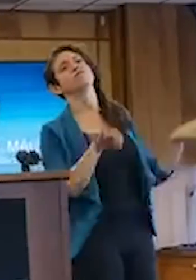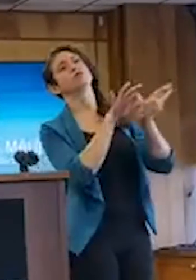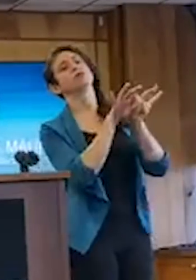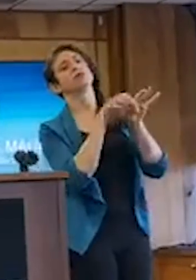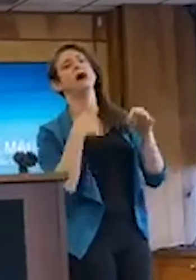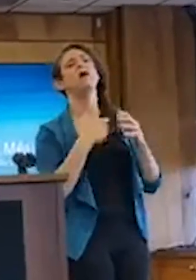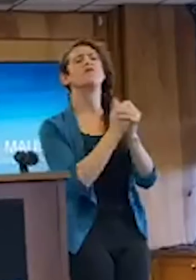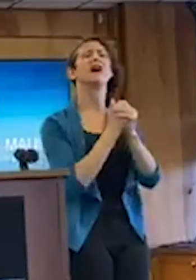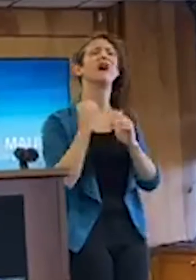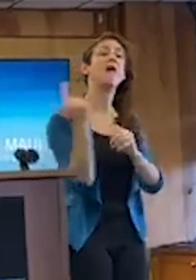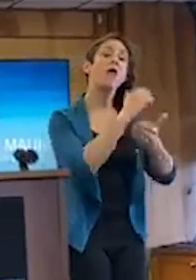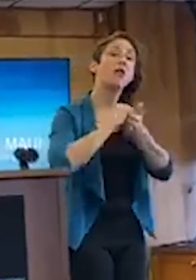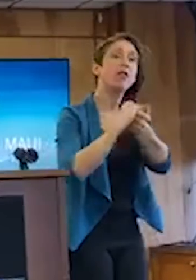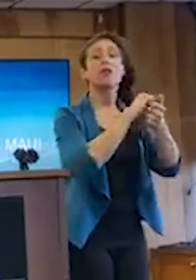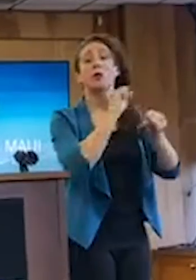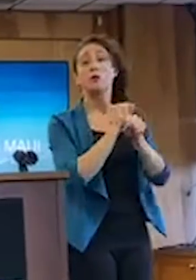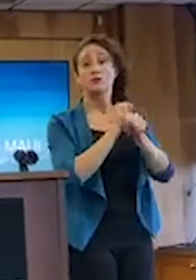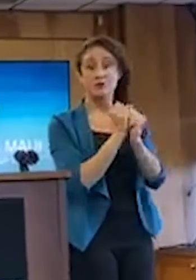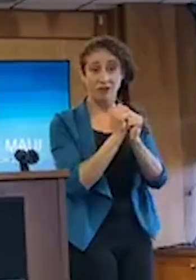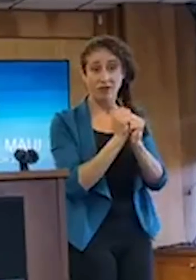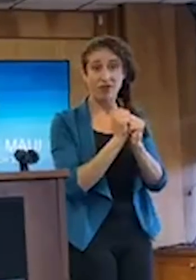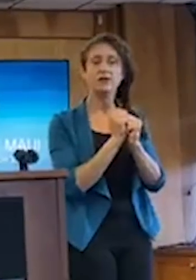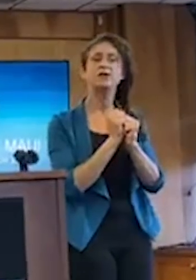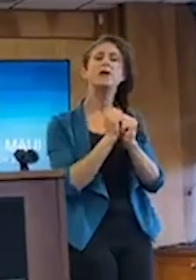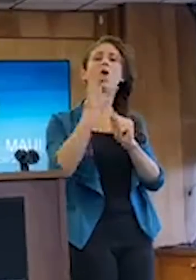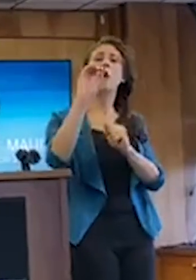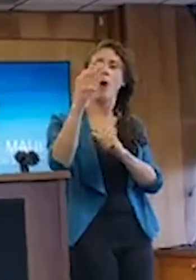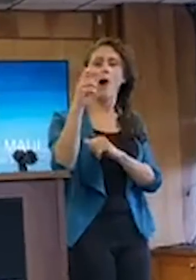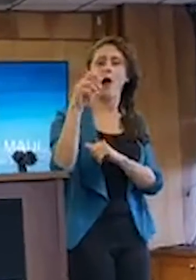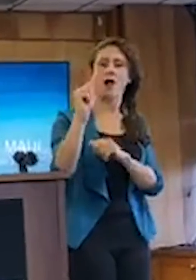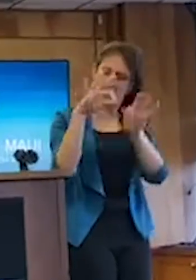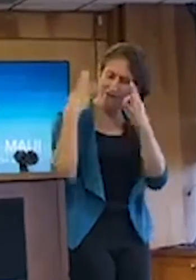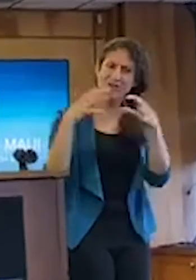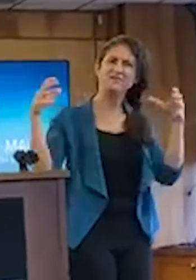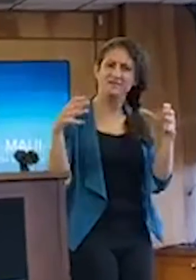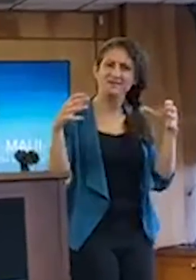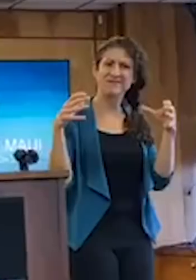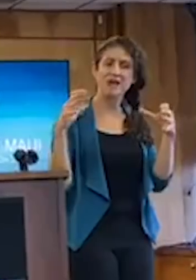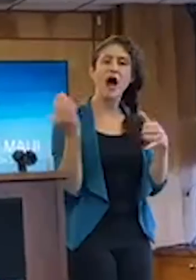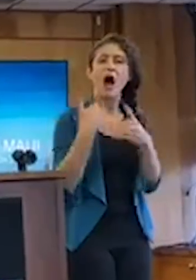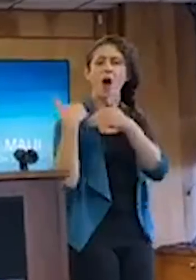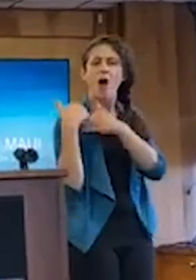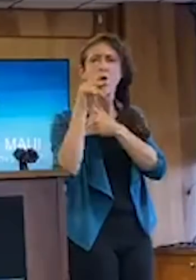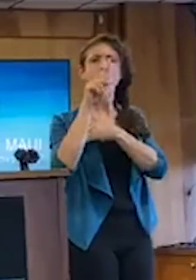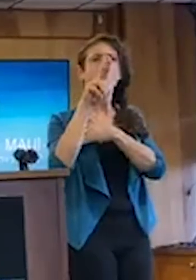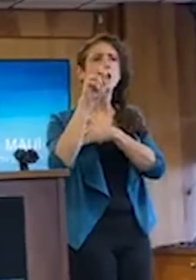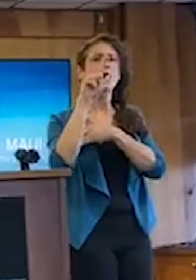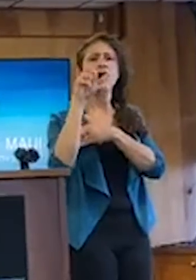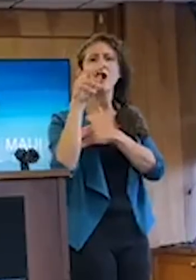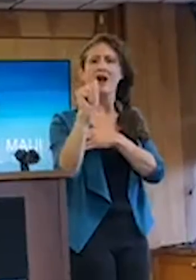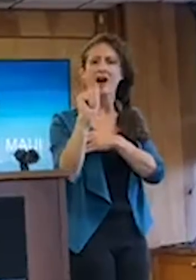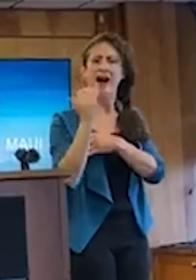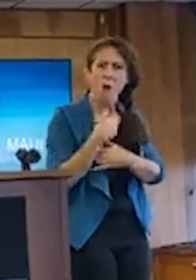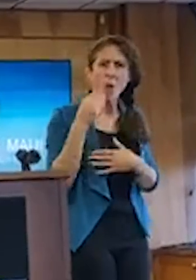Ohana. Together we will work as a family. It is our kuleana. This is our home. We're not going to have help